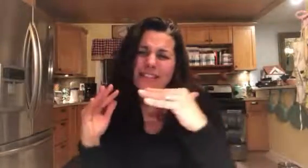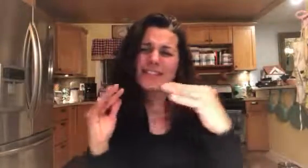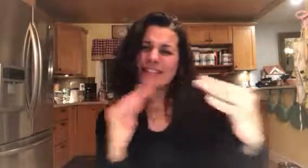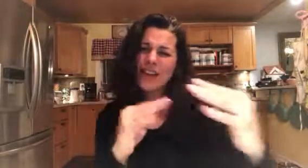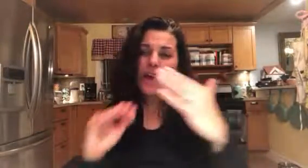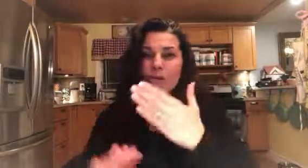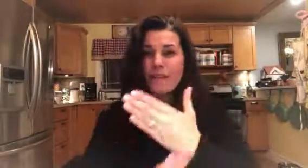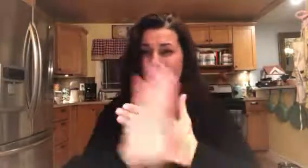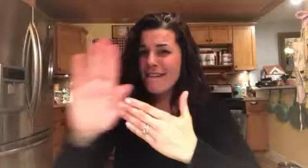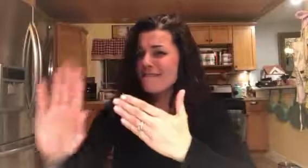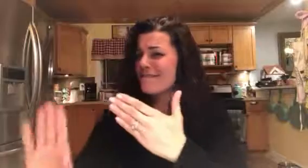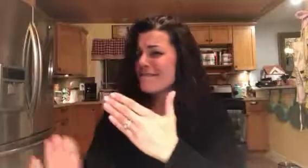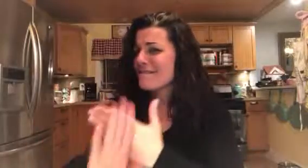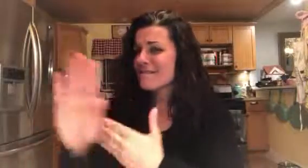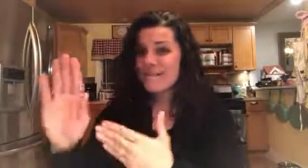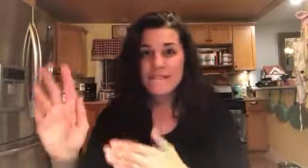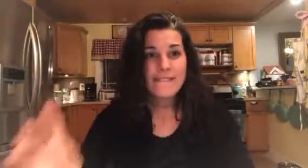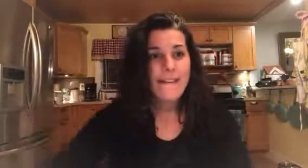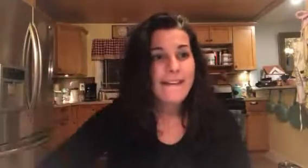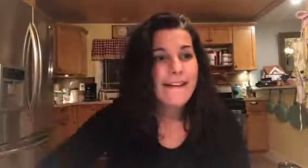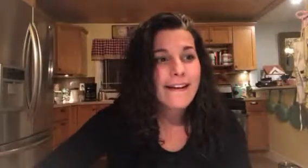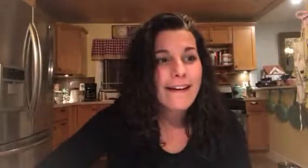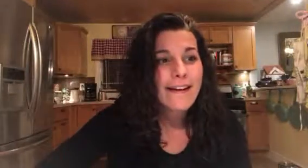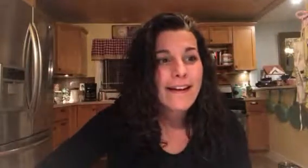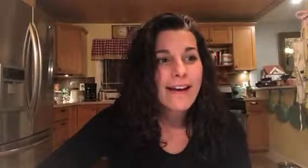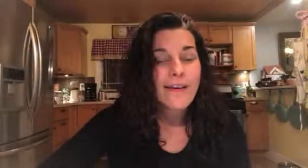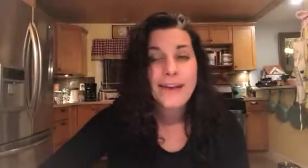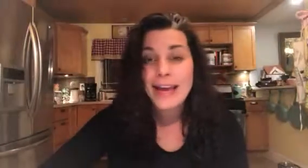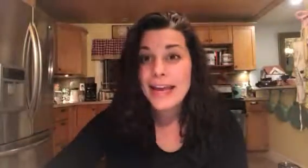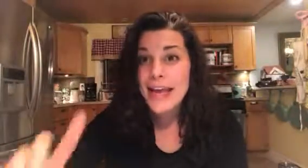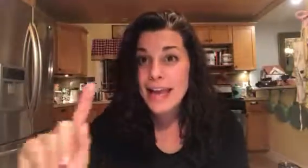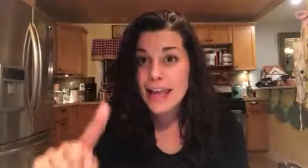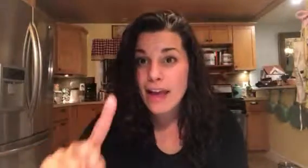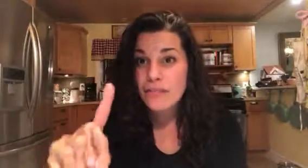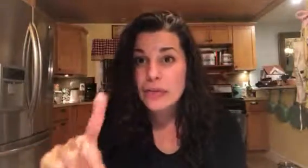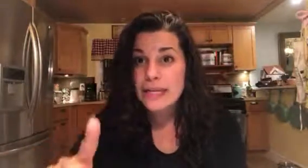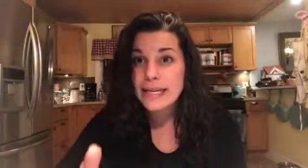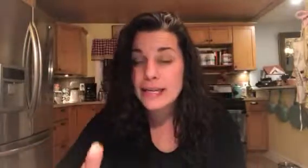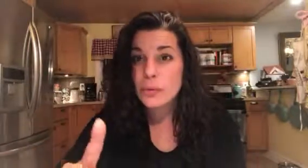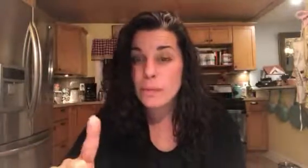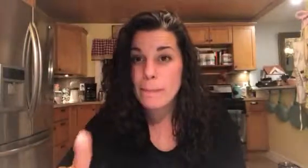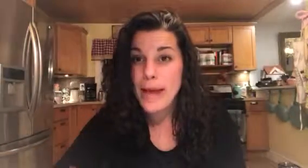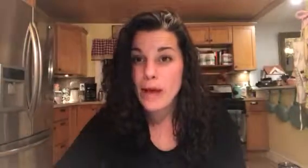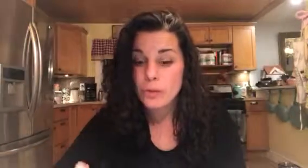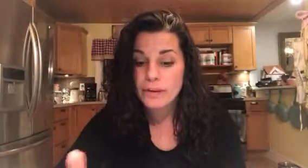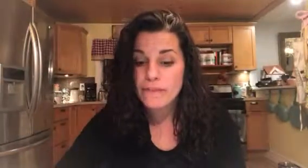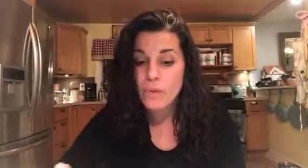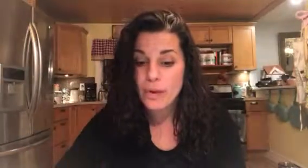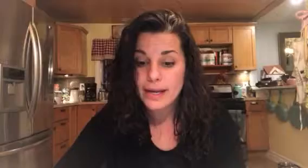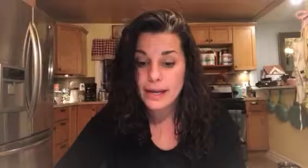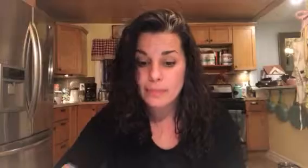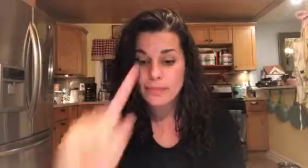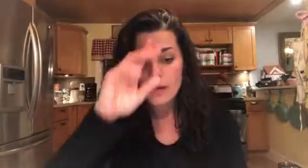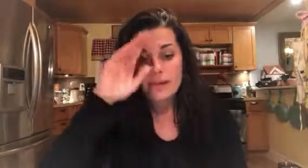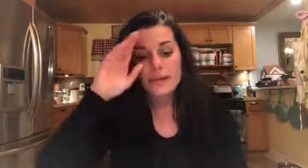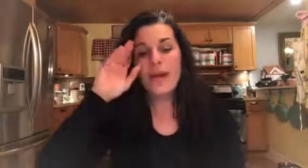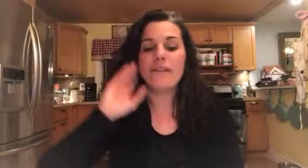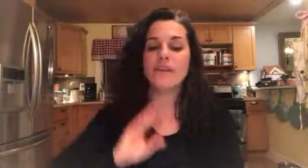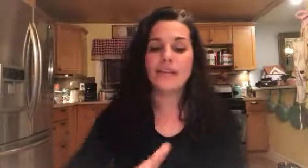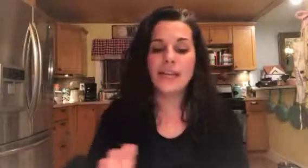battles, and every knee will bow. Okay, and every knee will bow before him. So every knee,